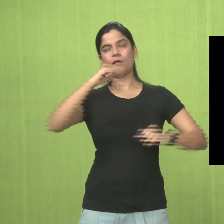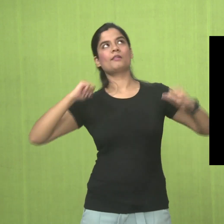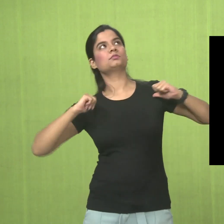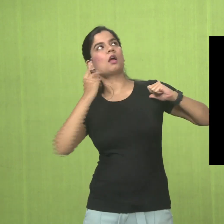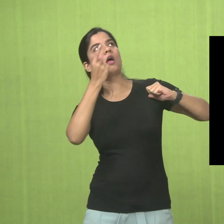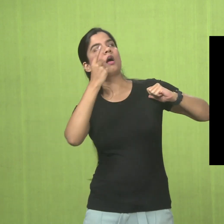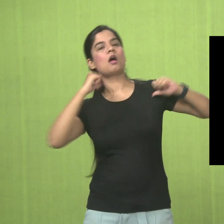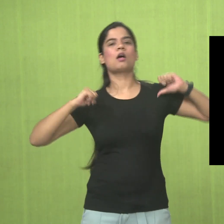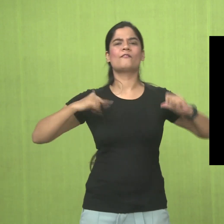behaviors.